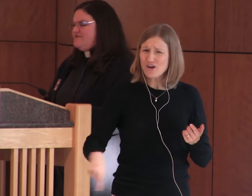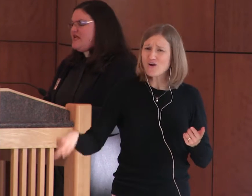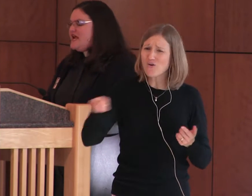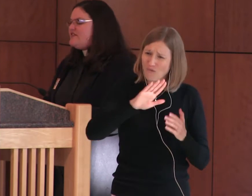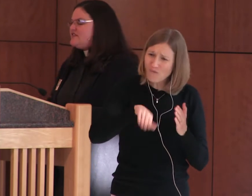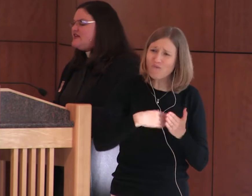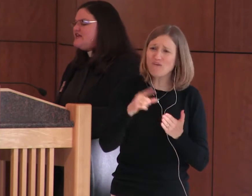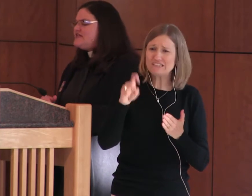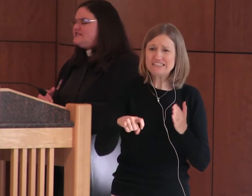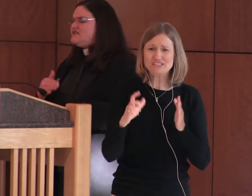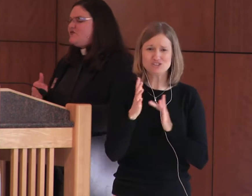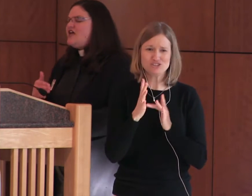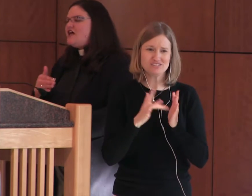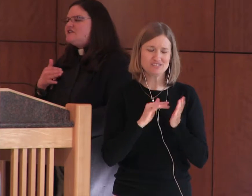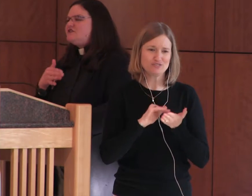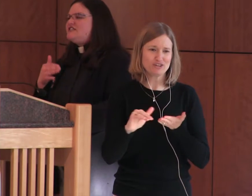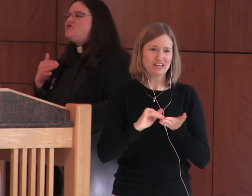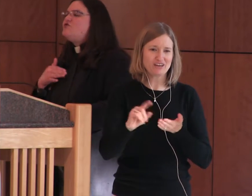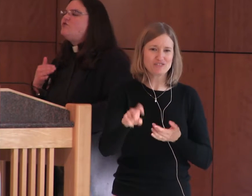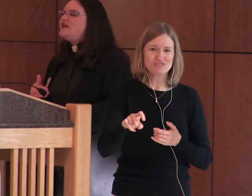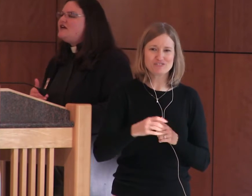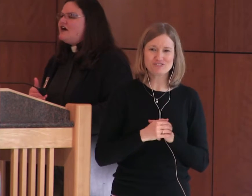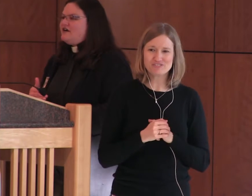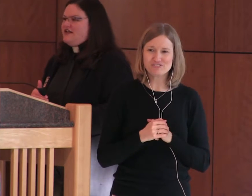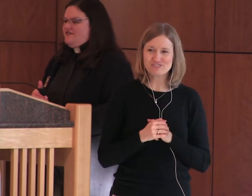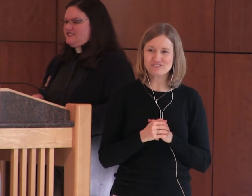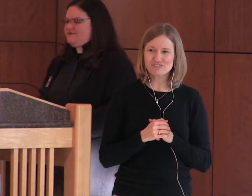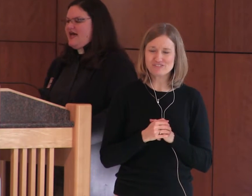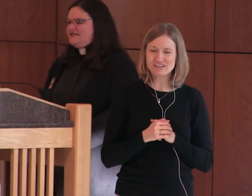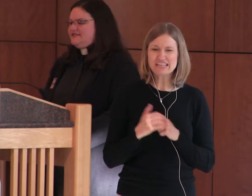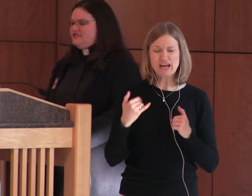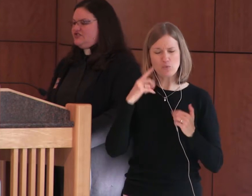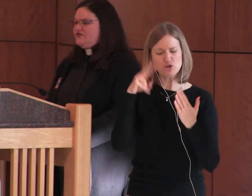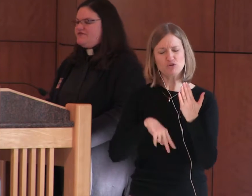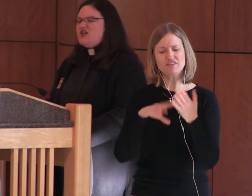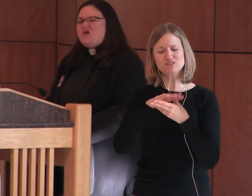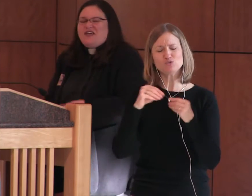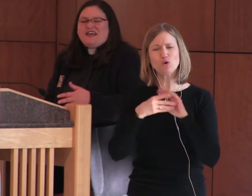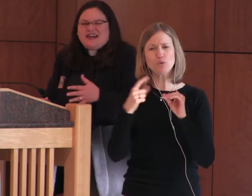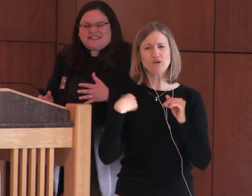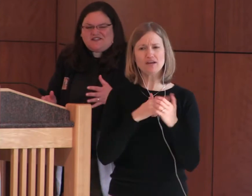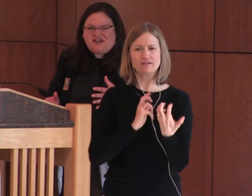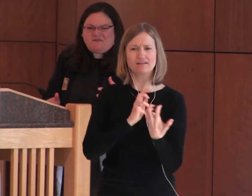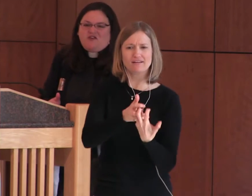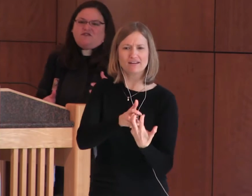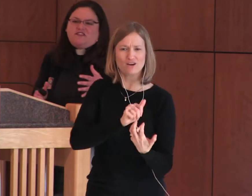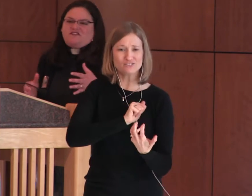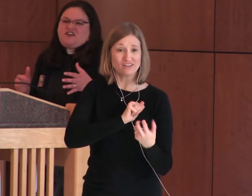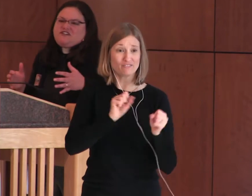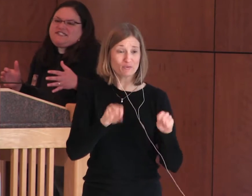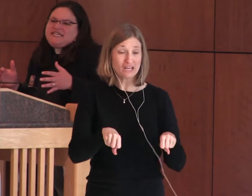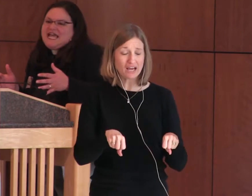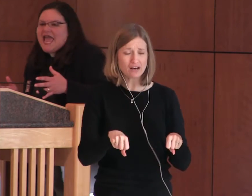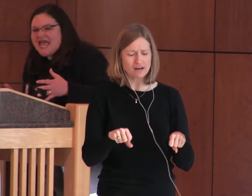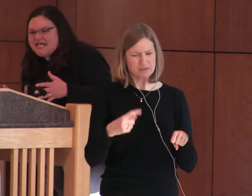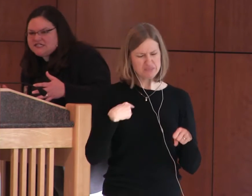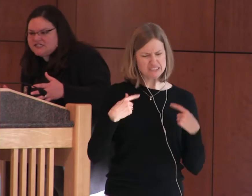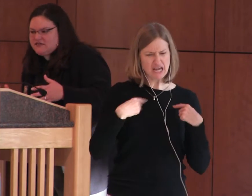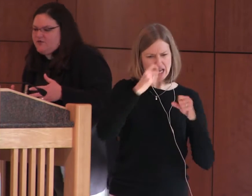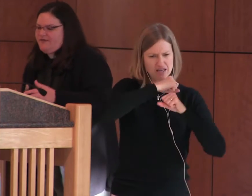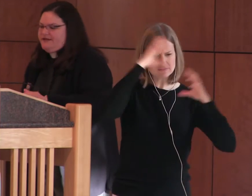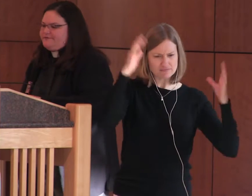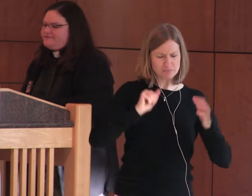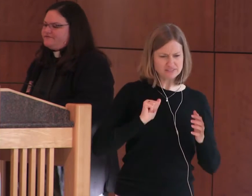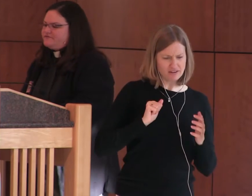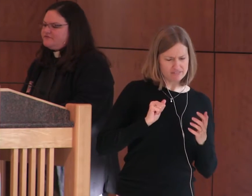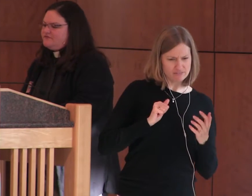forgiveness. And the thing is that we also see who we are in this passage. We identify both with the Pharisee and